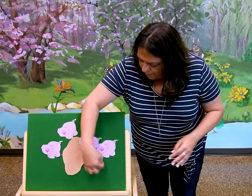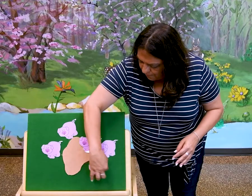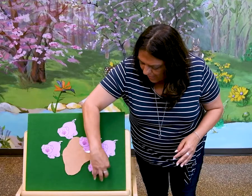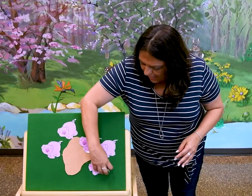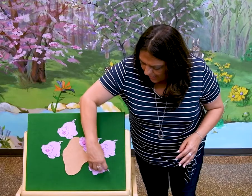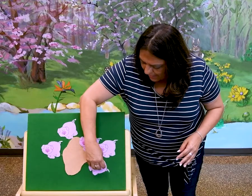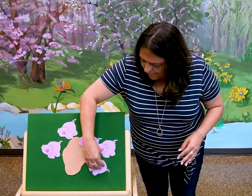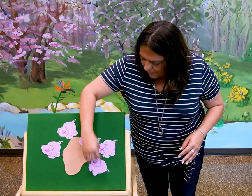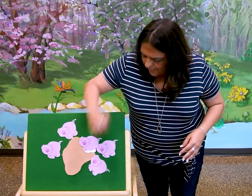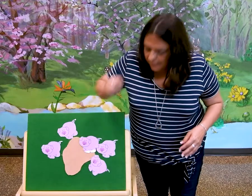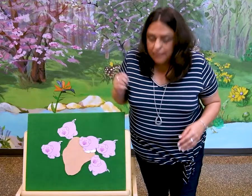five.